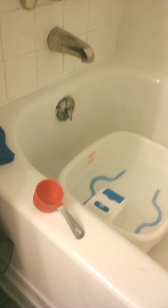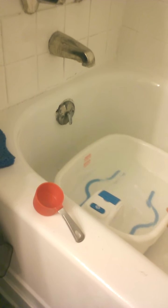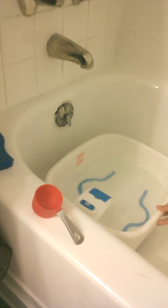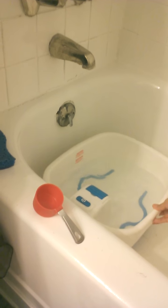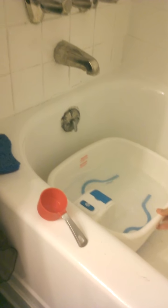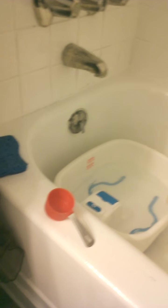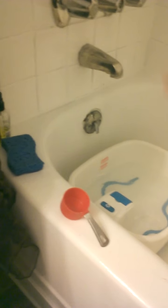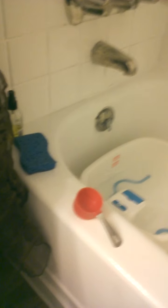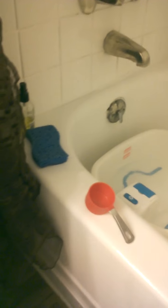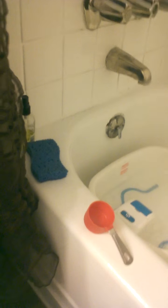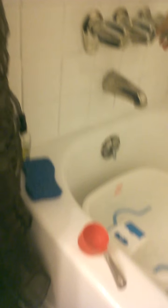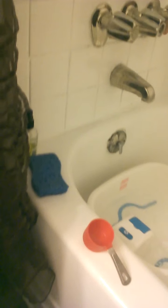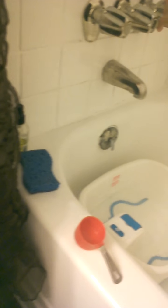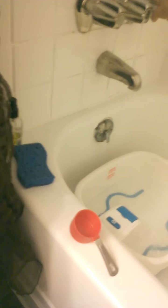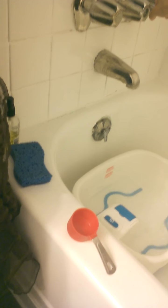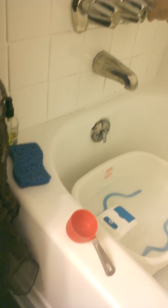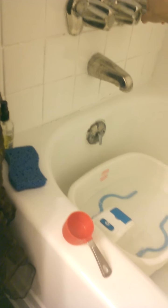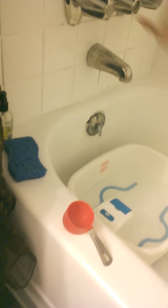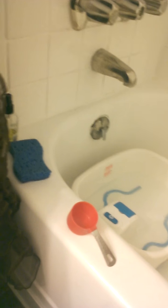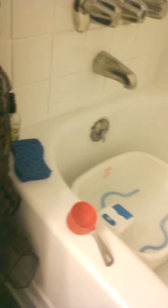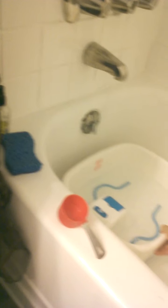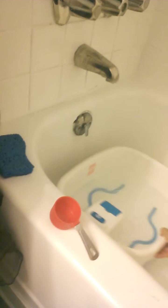water, the cold water.